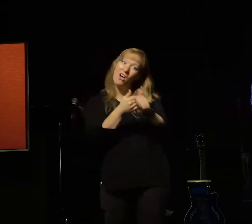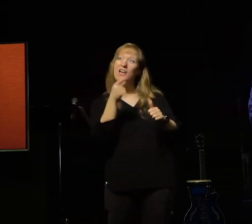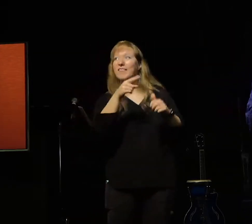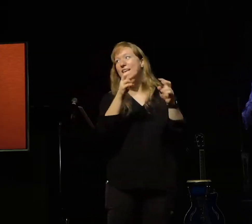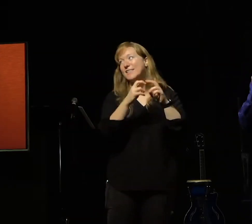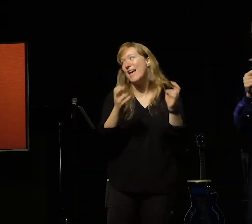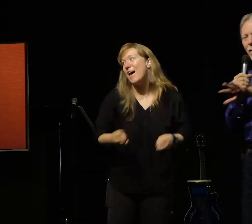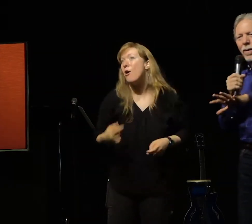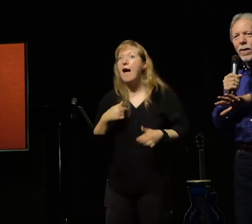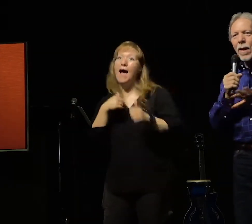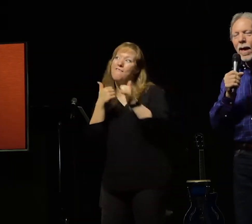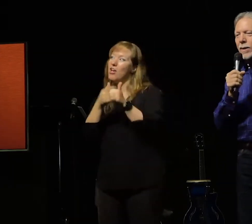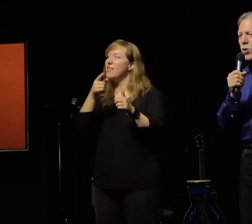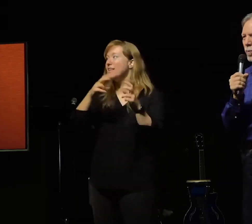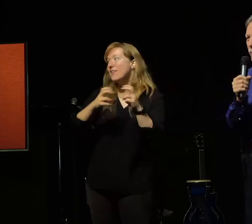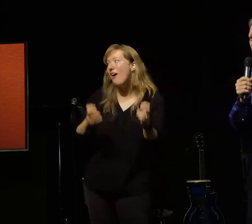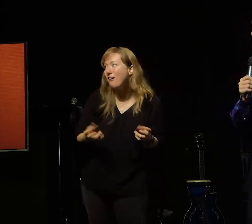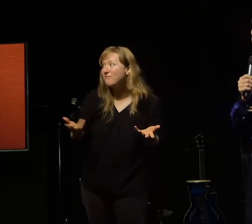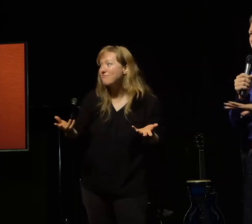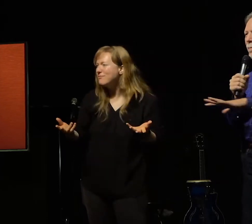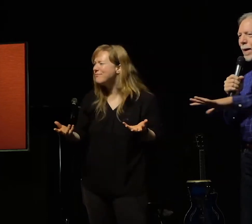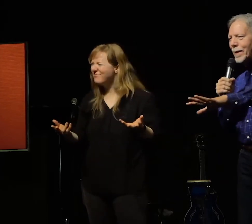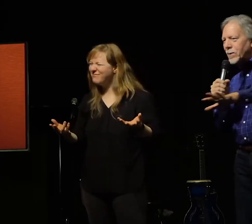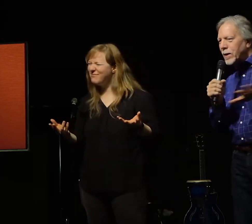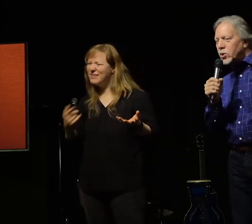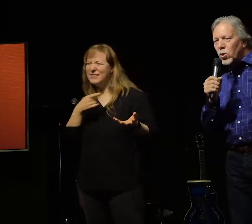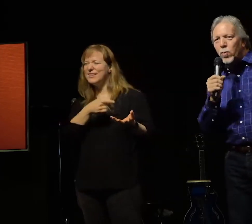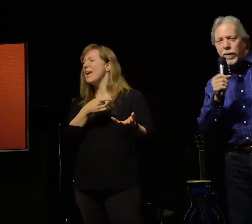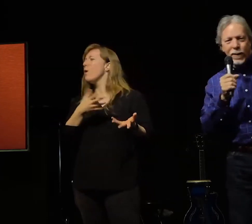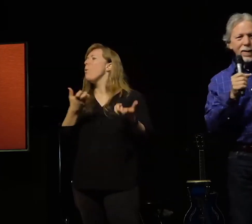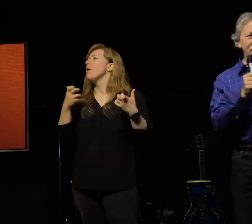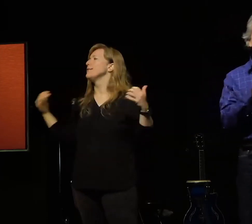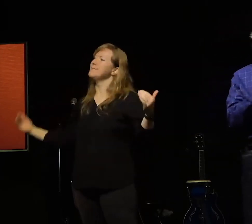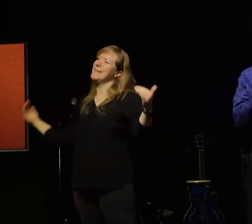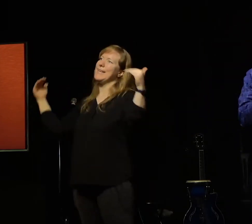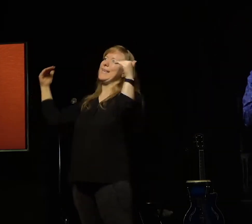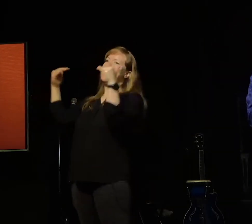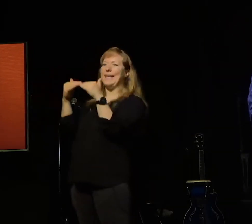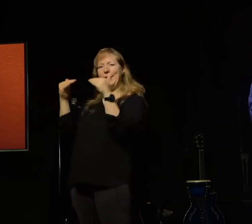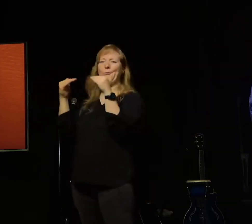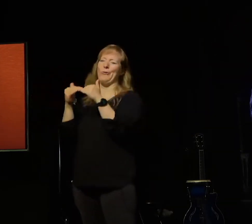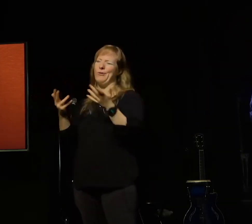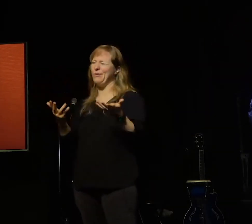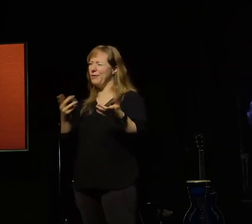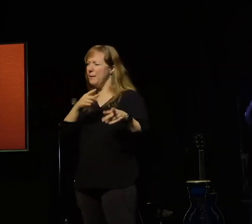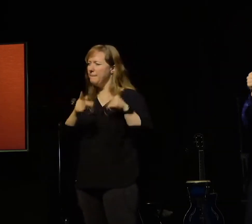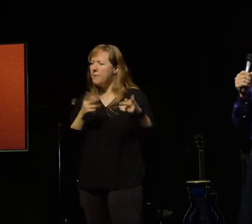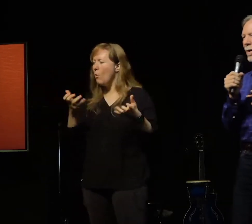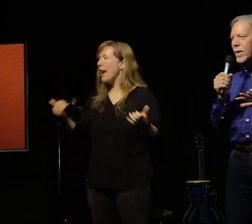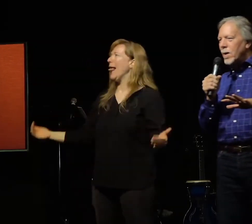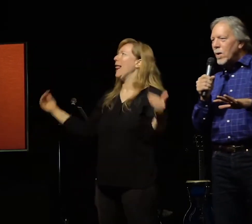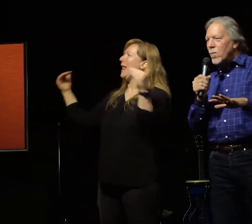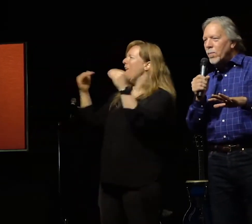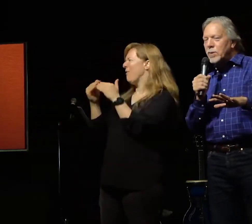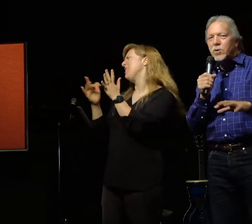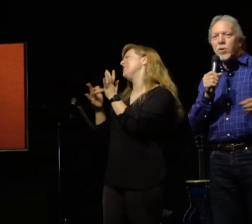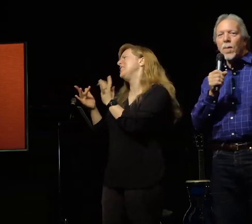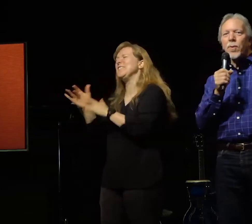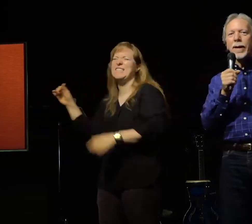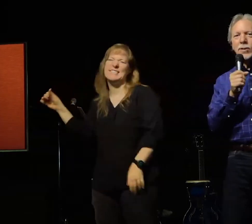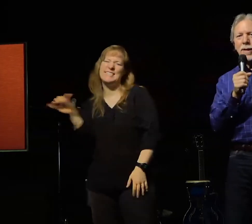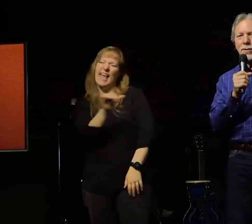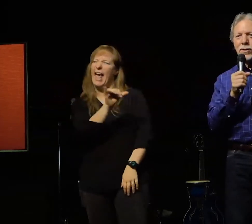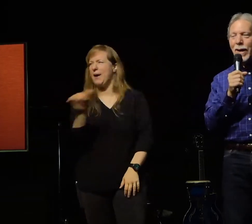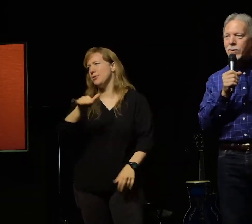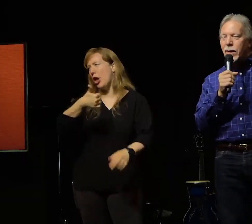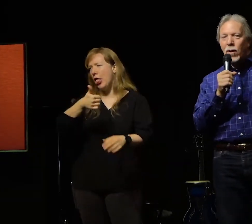guy. Well, I do. And just put it all in a mix, in a soup, and everybody's happy. But you start